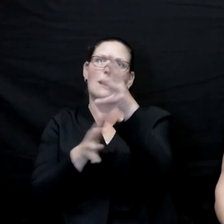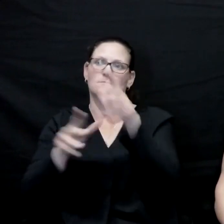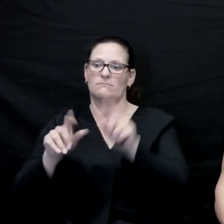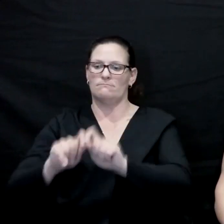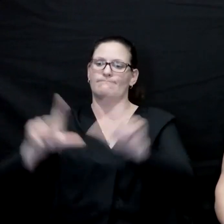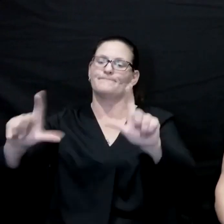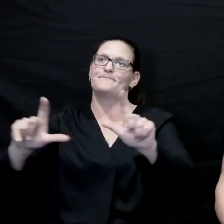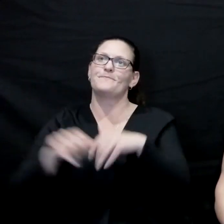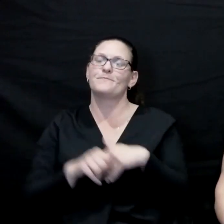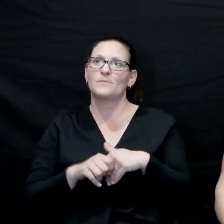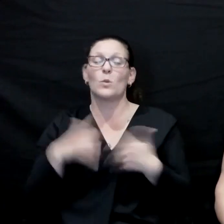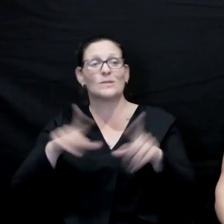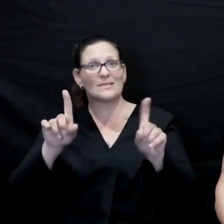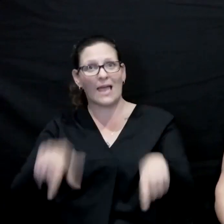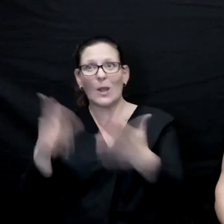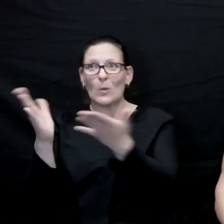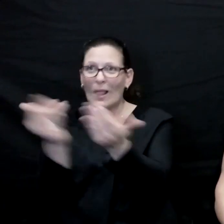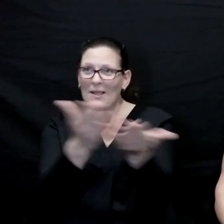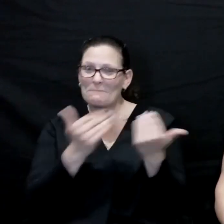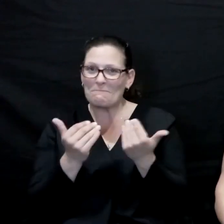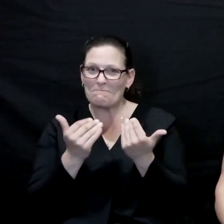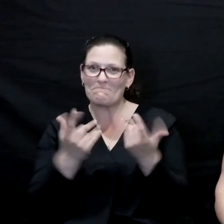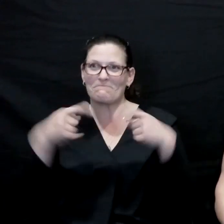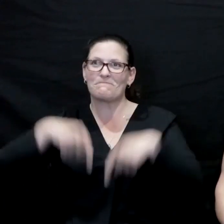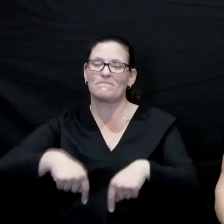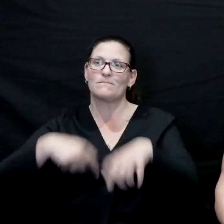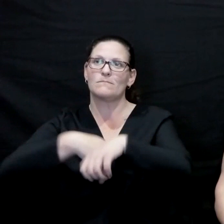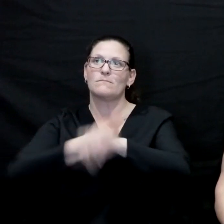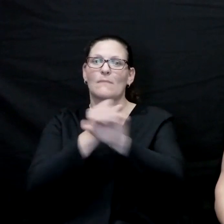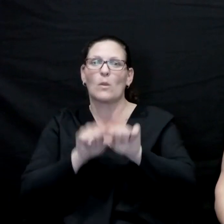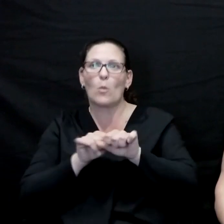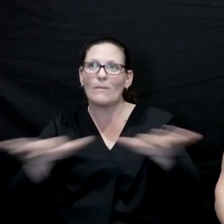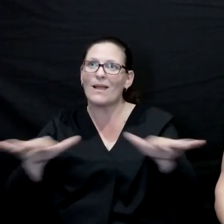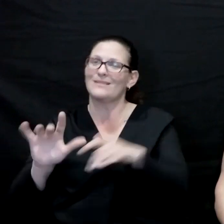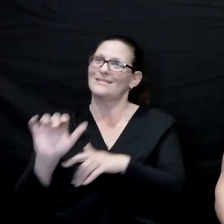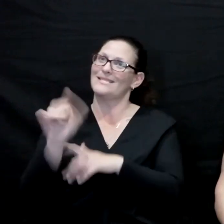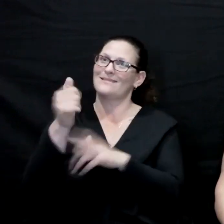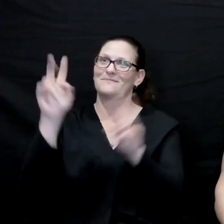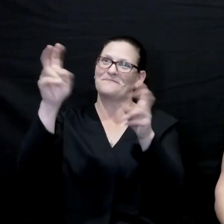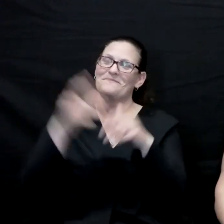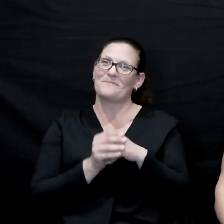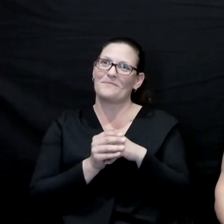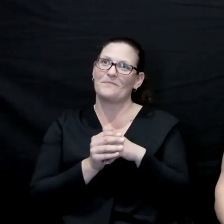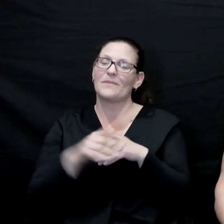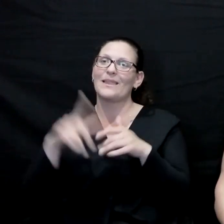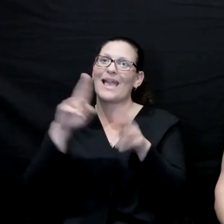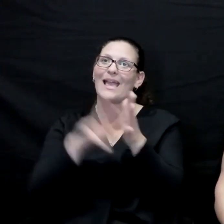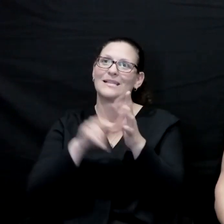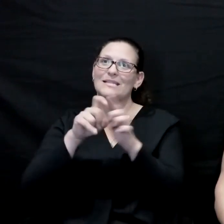welcome everybody to our 6th webinar, which is titled